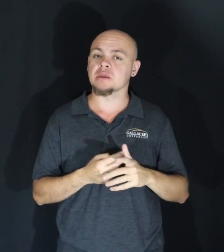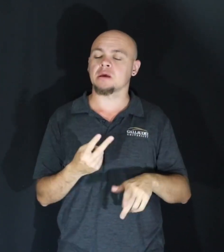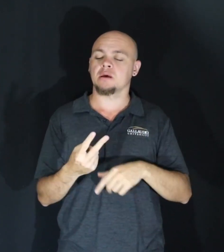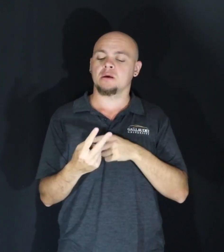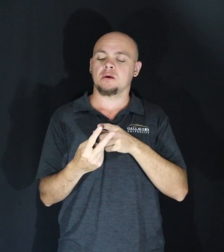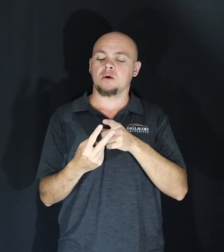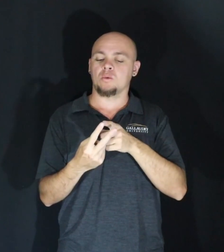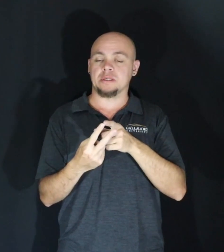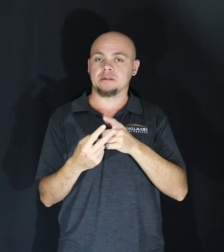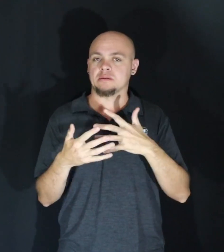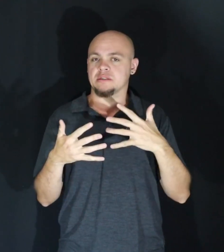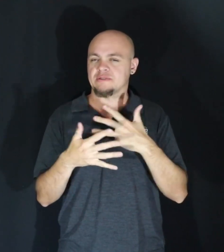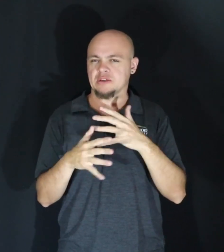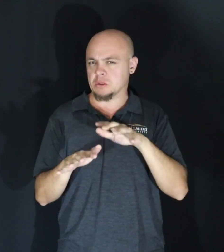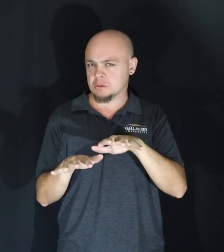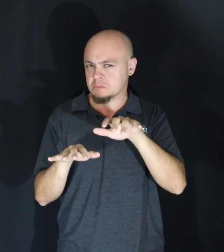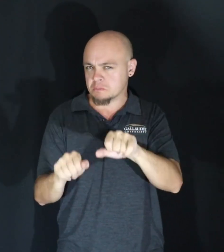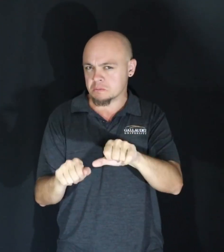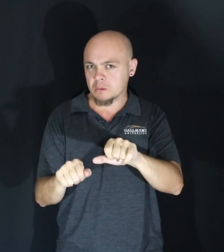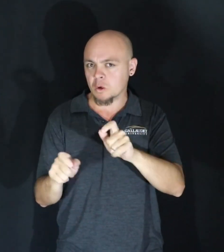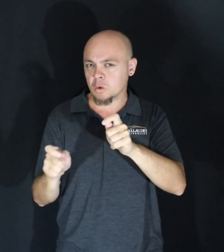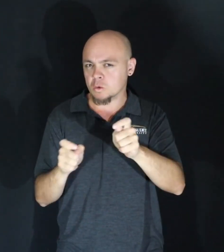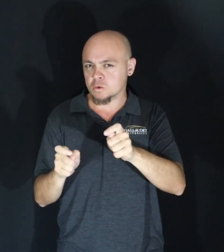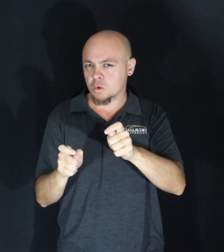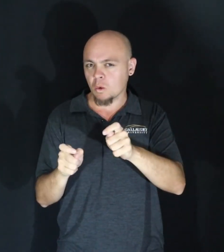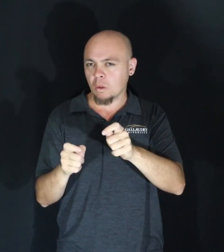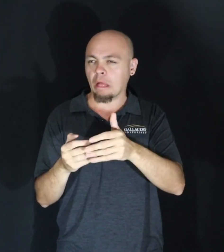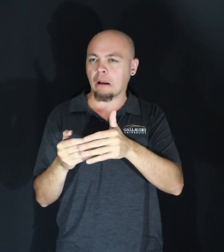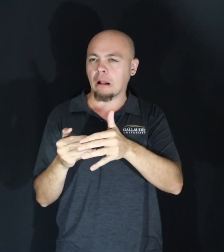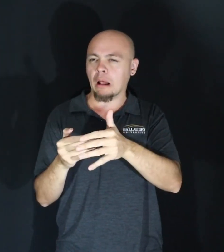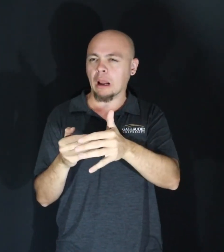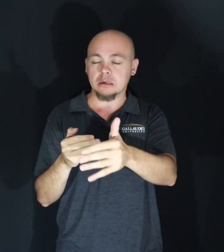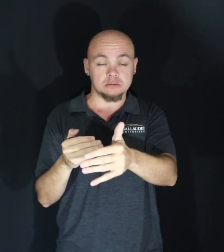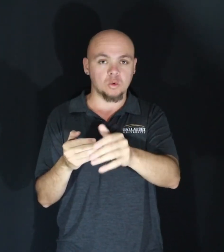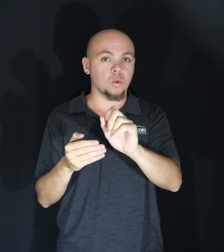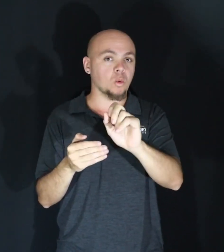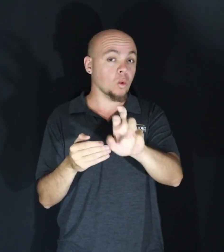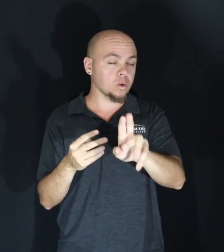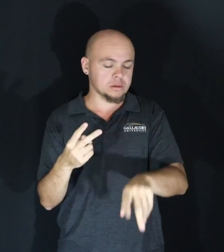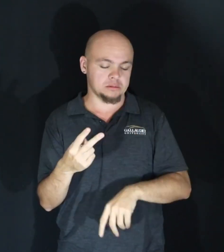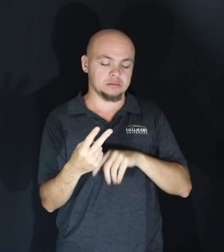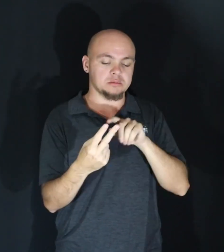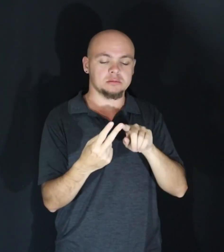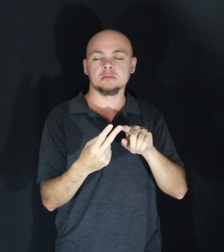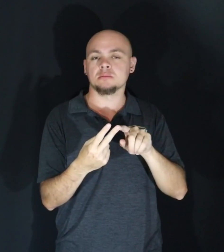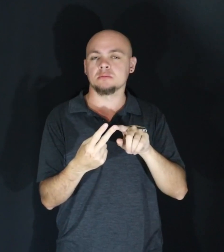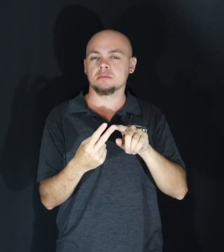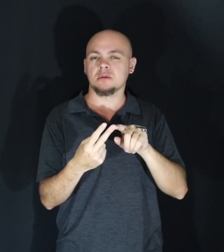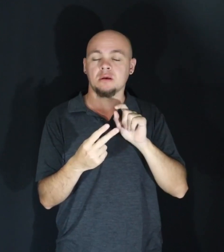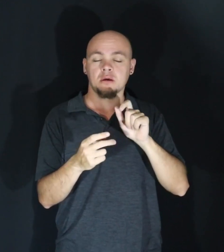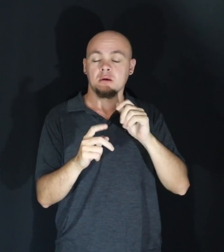1, do you let fear take the wheel and coast to the finish? Or 2, do you use it as a